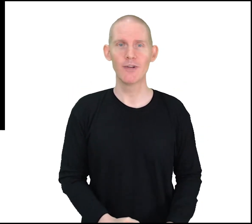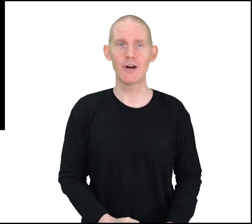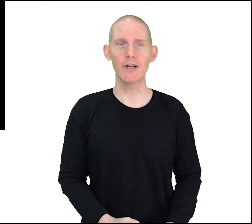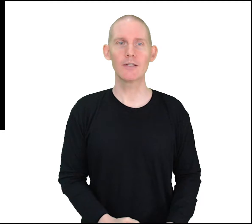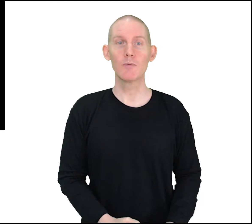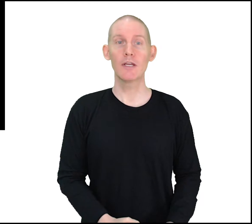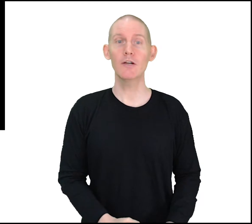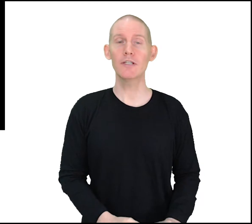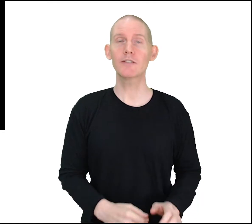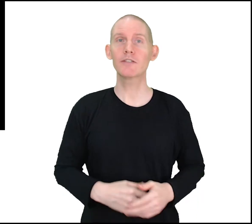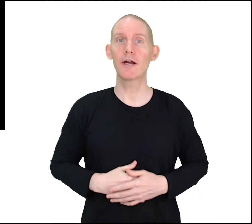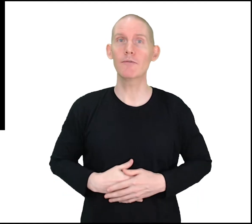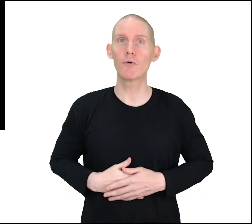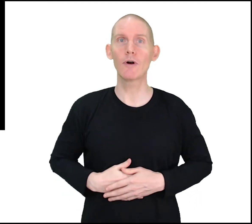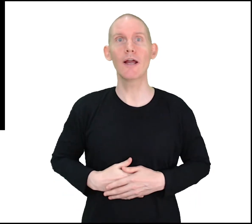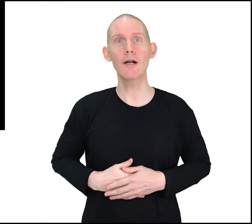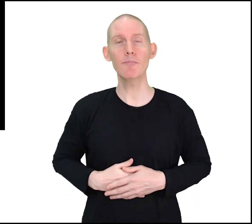right, here is a sign for airplane.